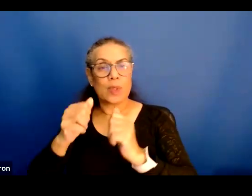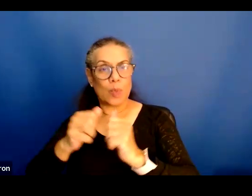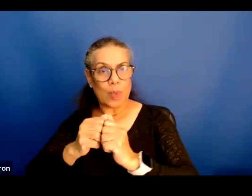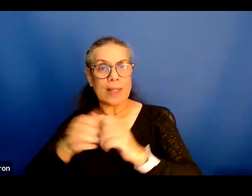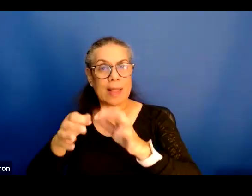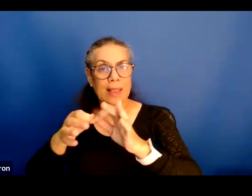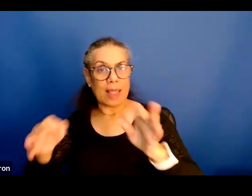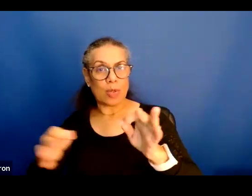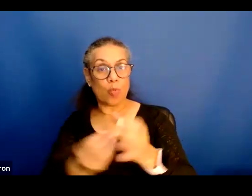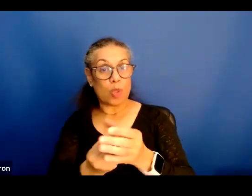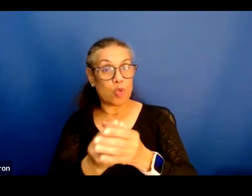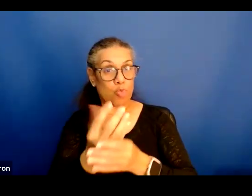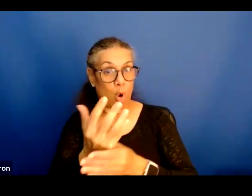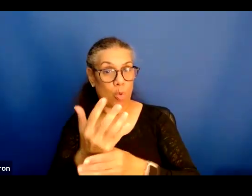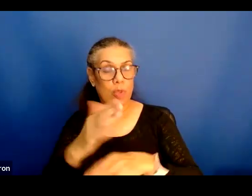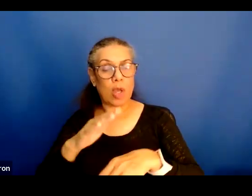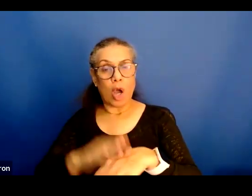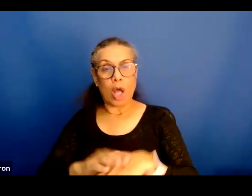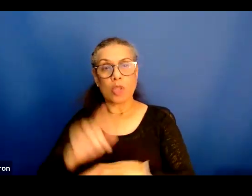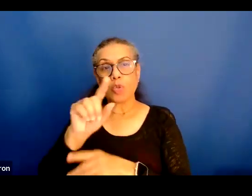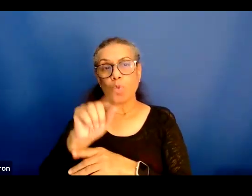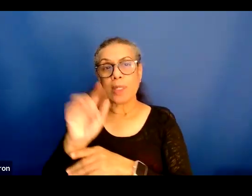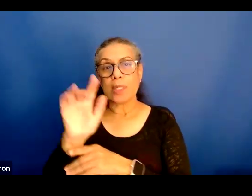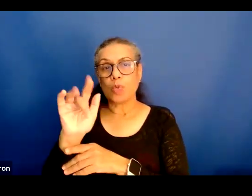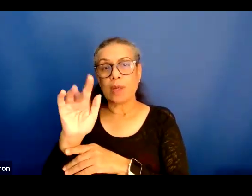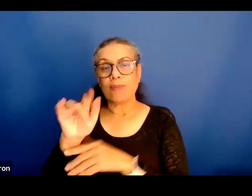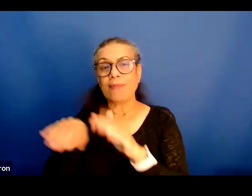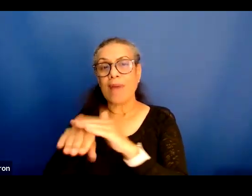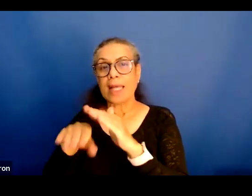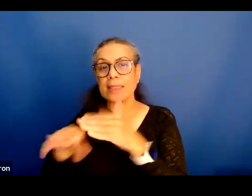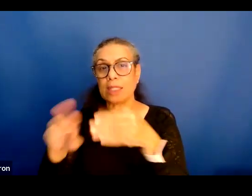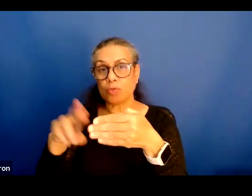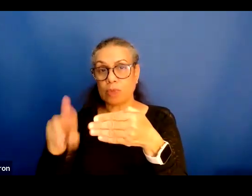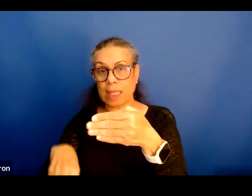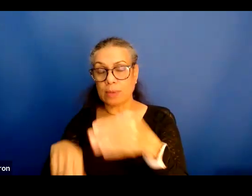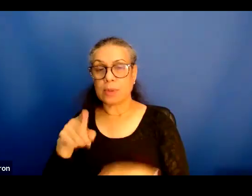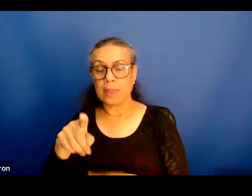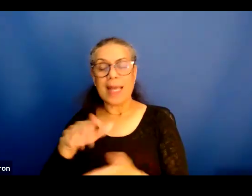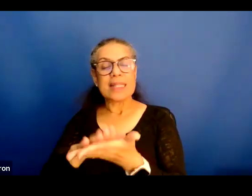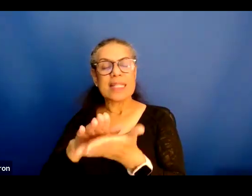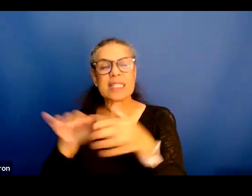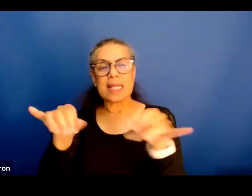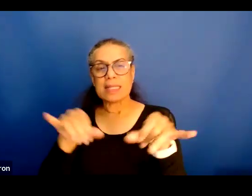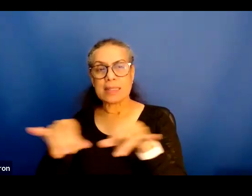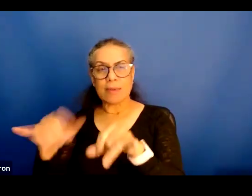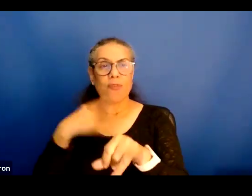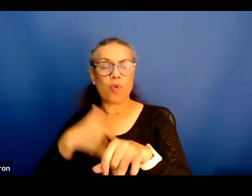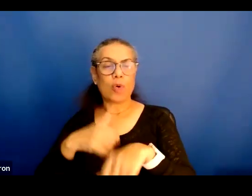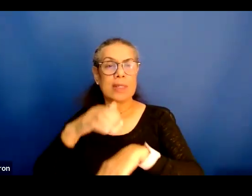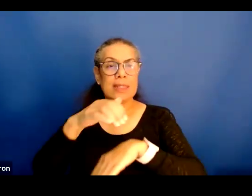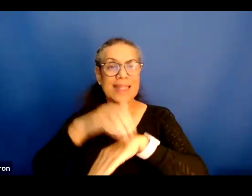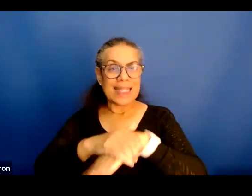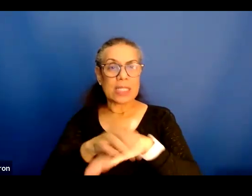with growth reflected on the 2025 Access results, the state's assessment towards English